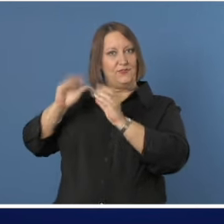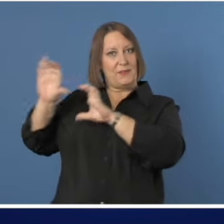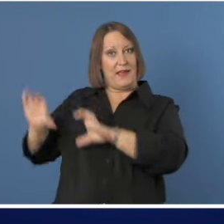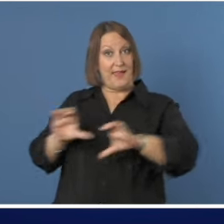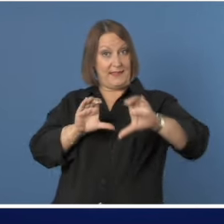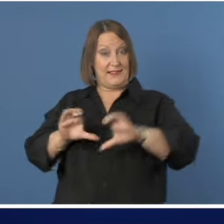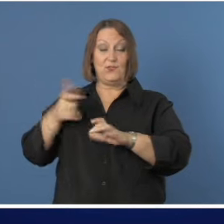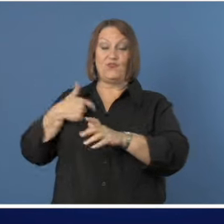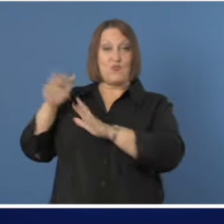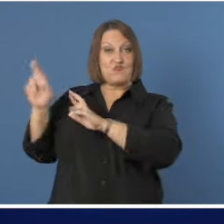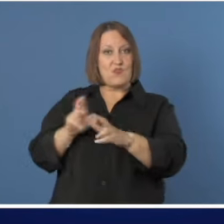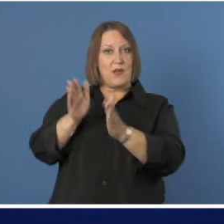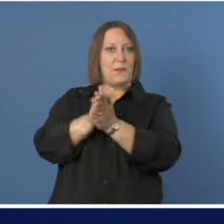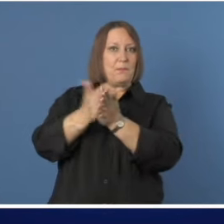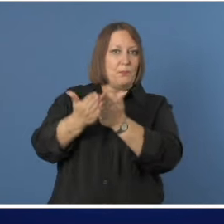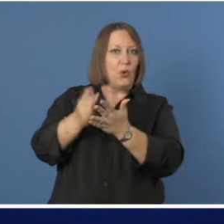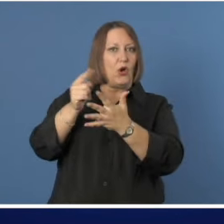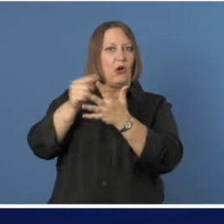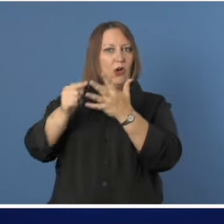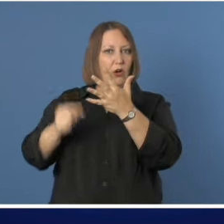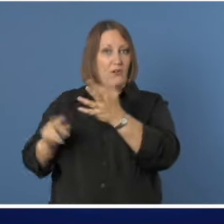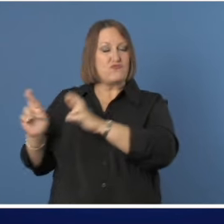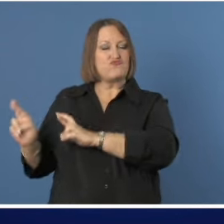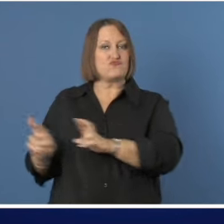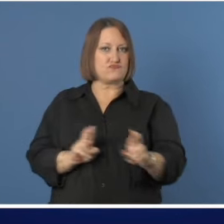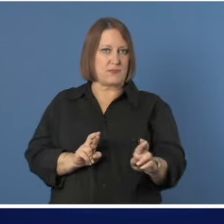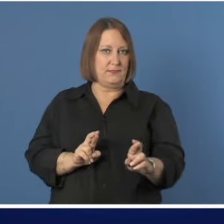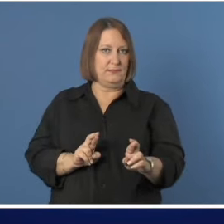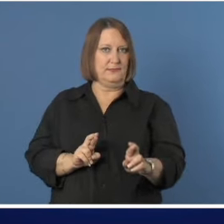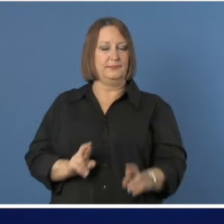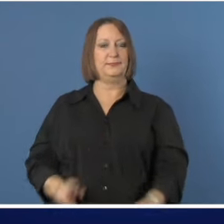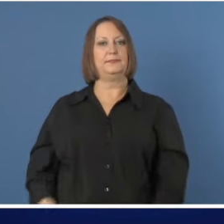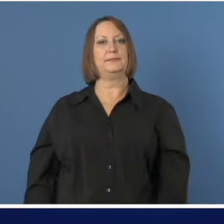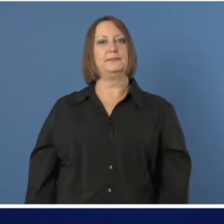Have materials such as books on hand.